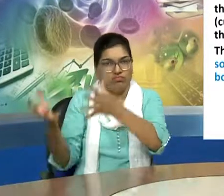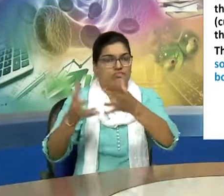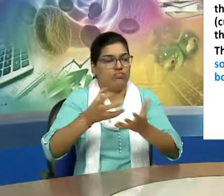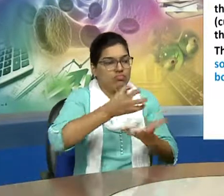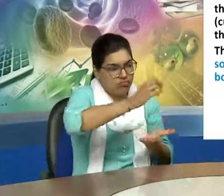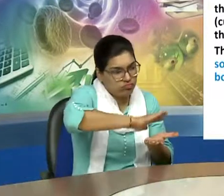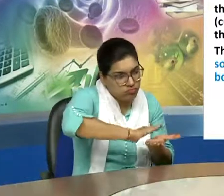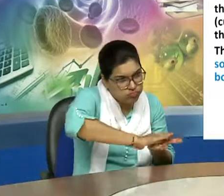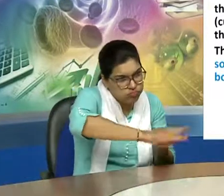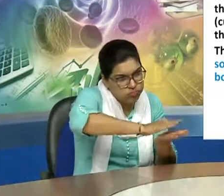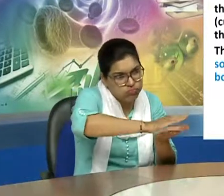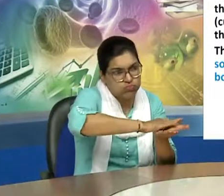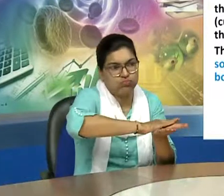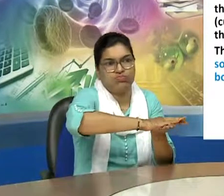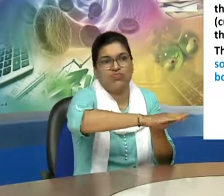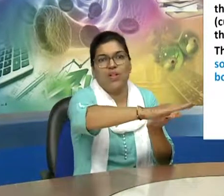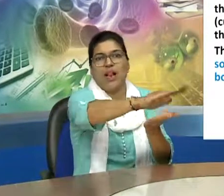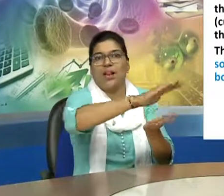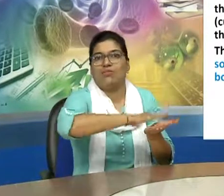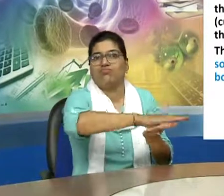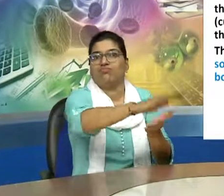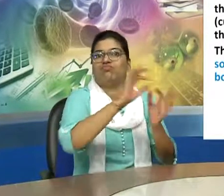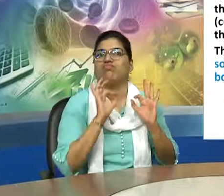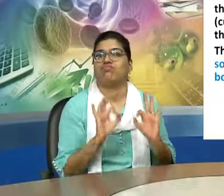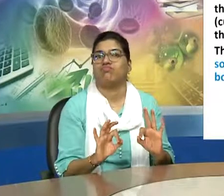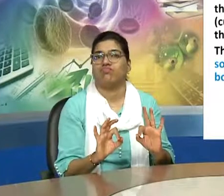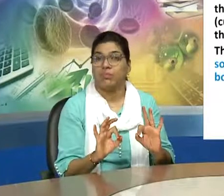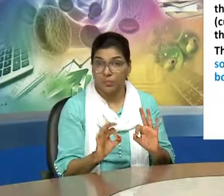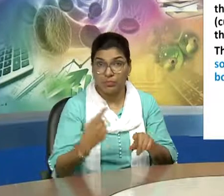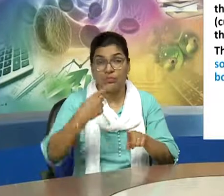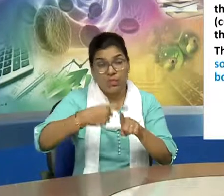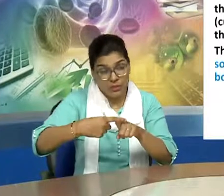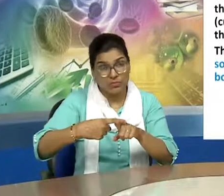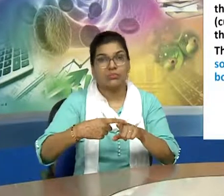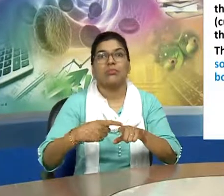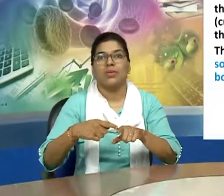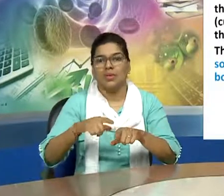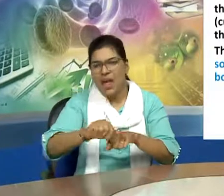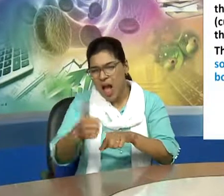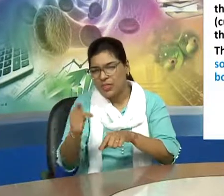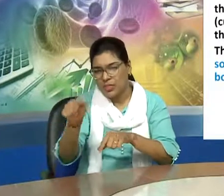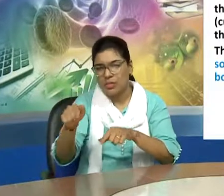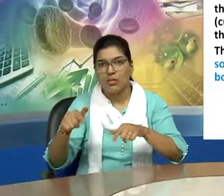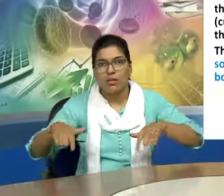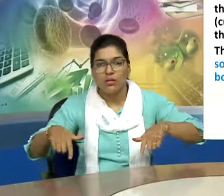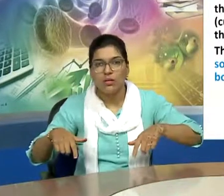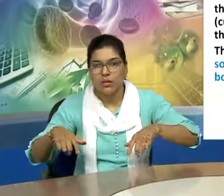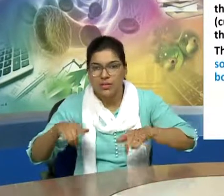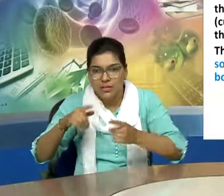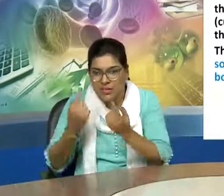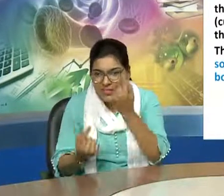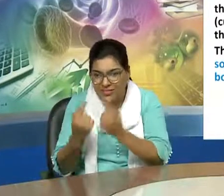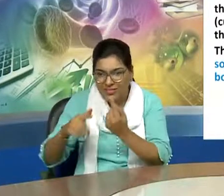on another ground, or you can say for adjustment of the land which is